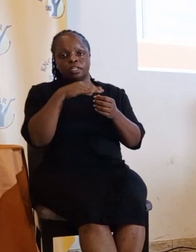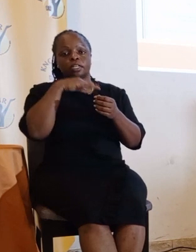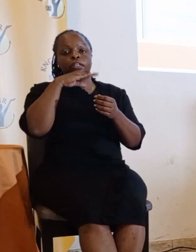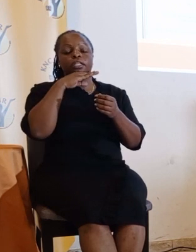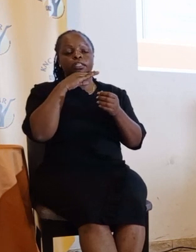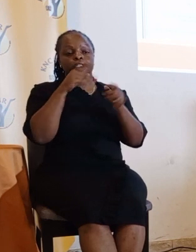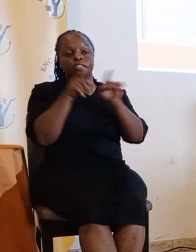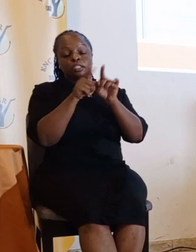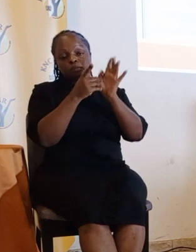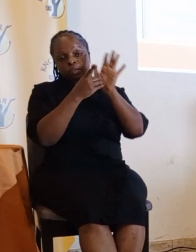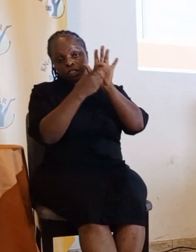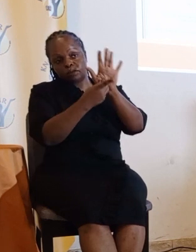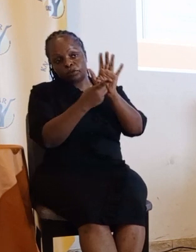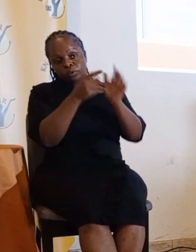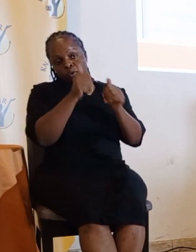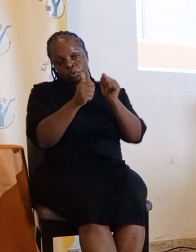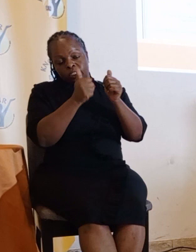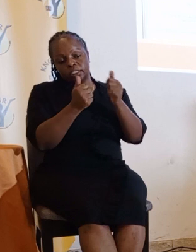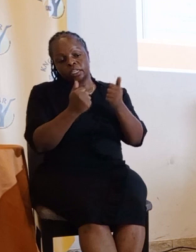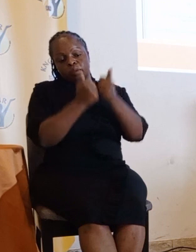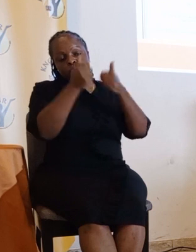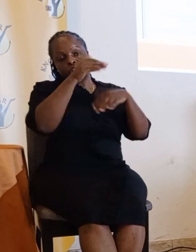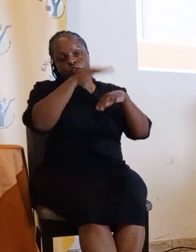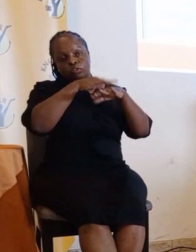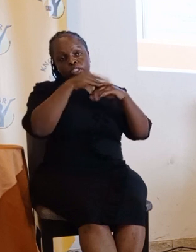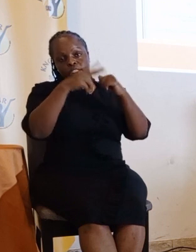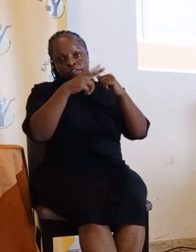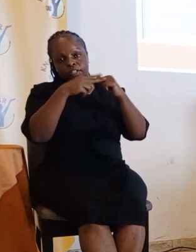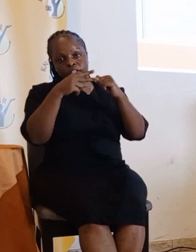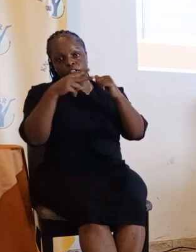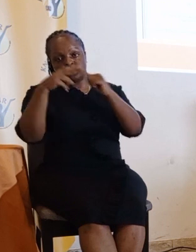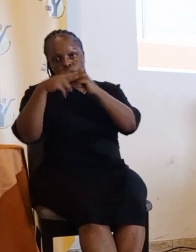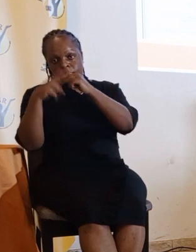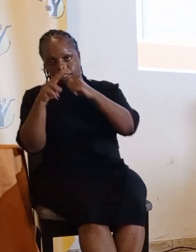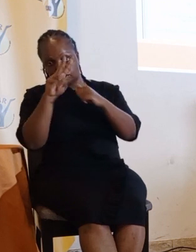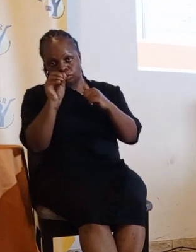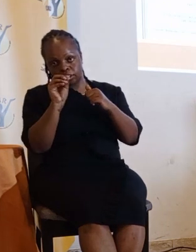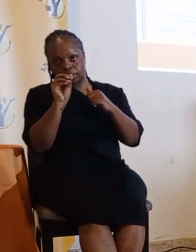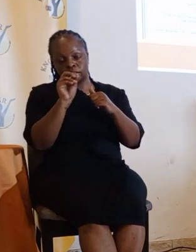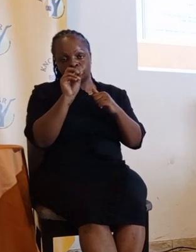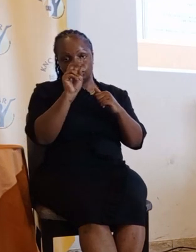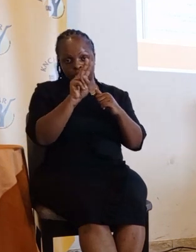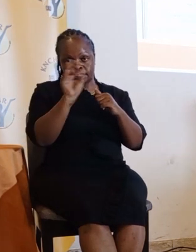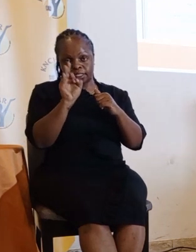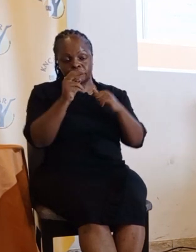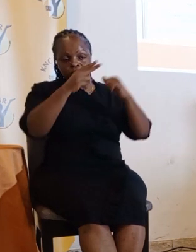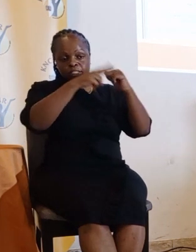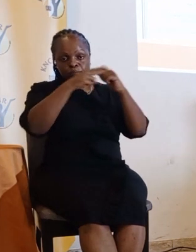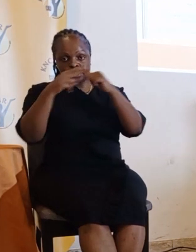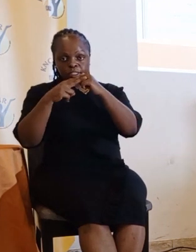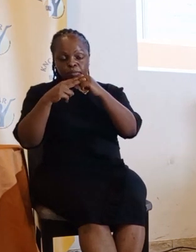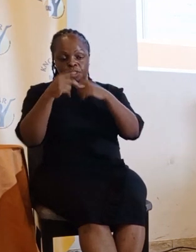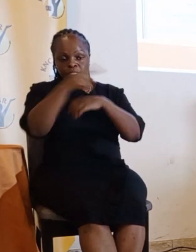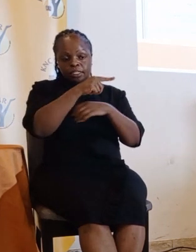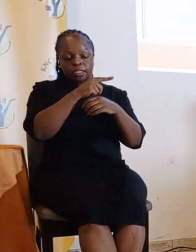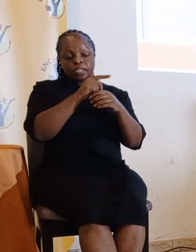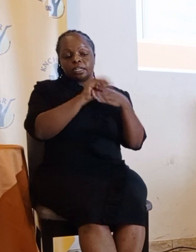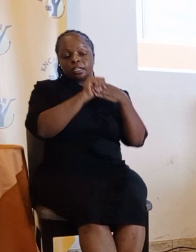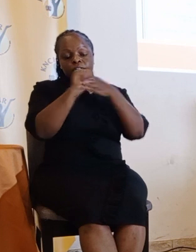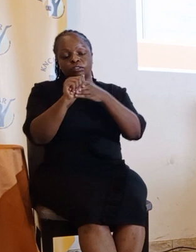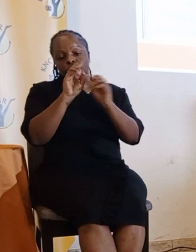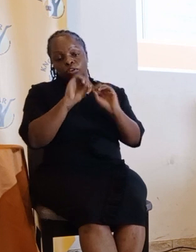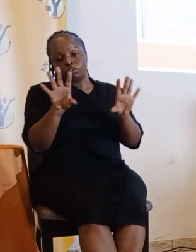The demonstrations, which resumed on 7th of July 2023 during the Saba Saba Day, led to a further loss of